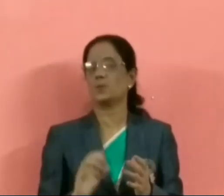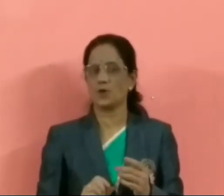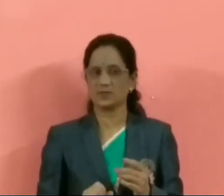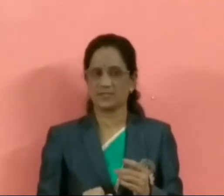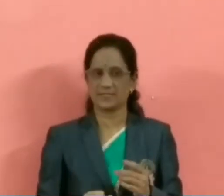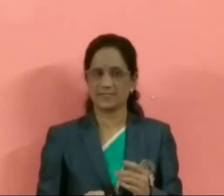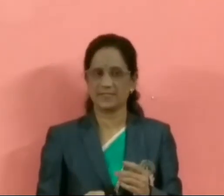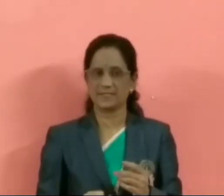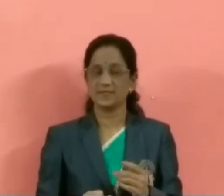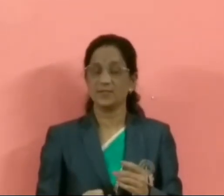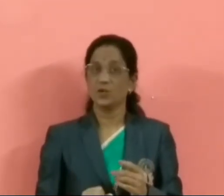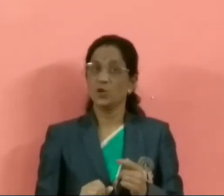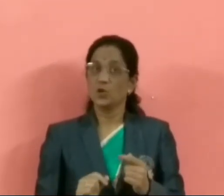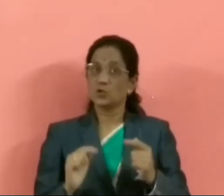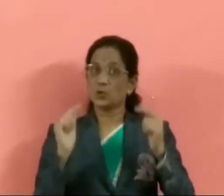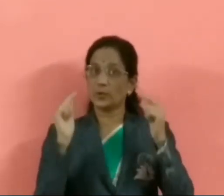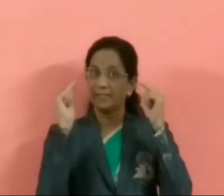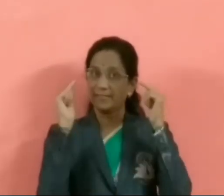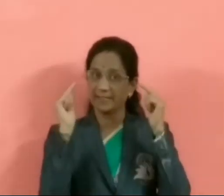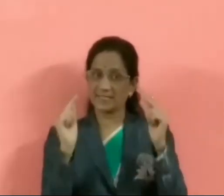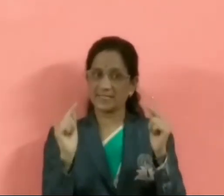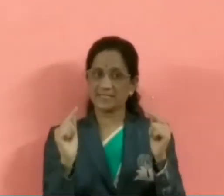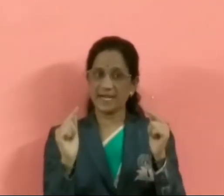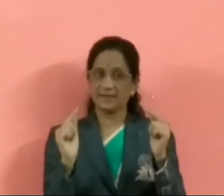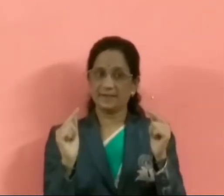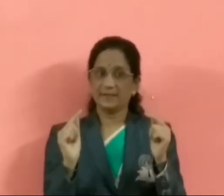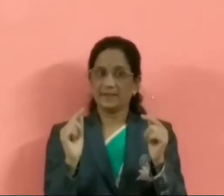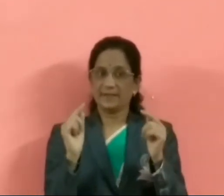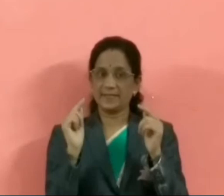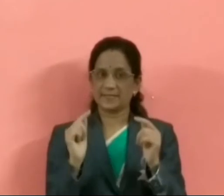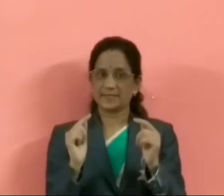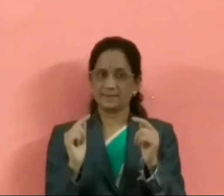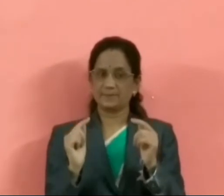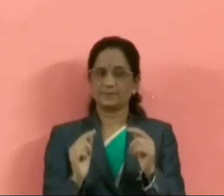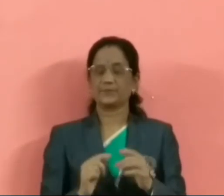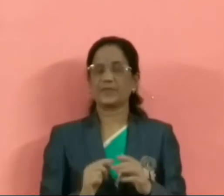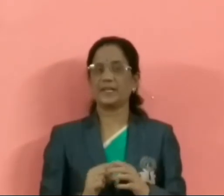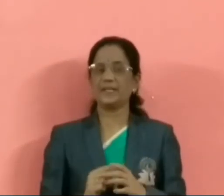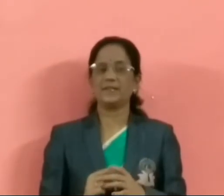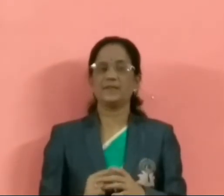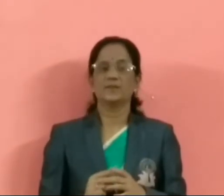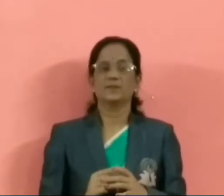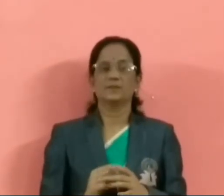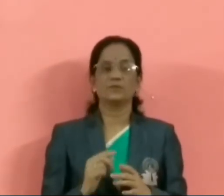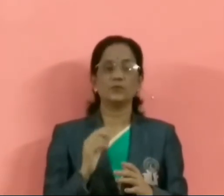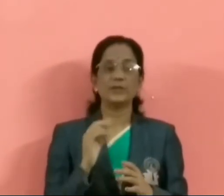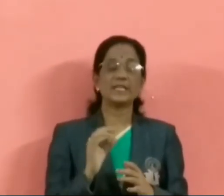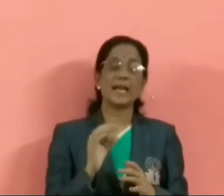smallpox disease. So he tested his theory with an